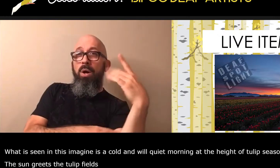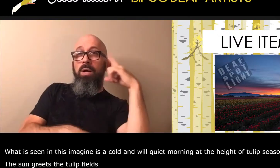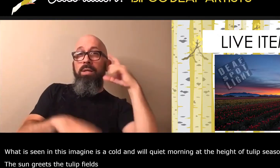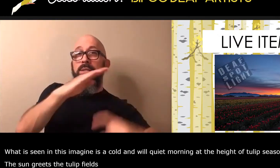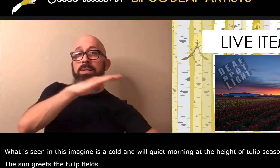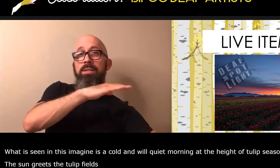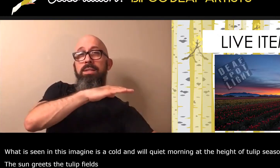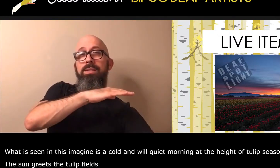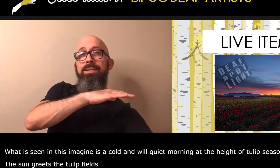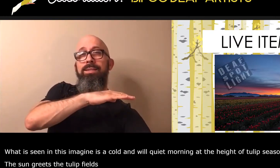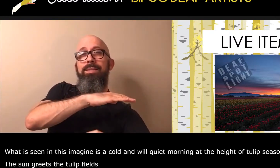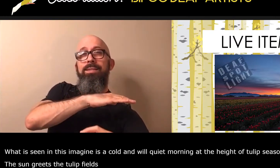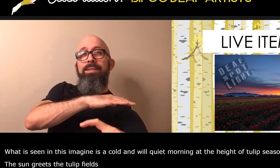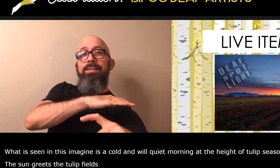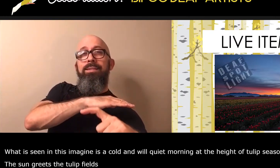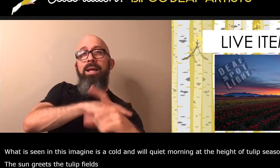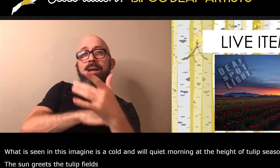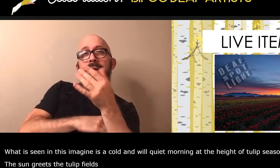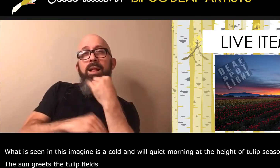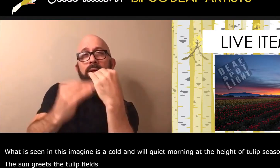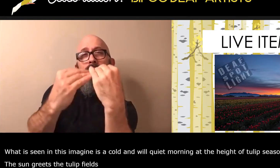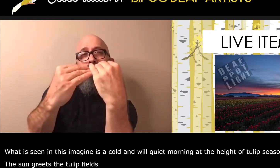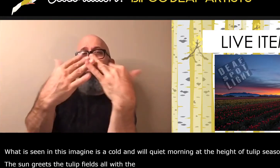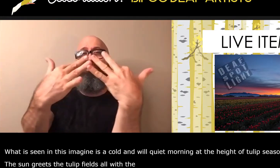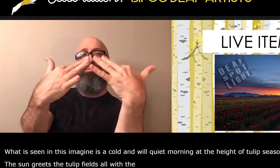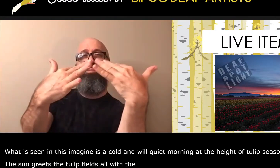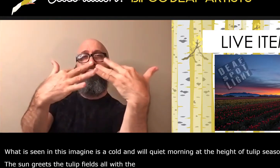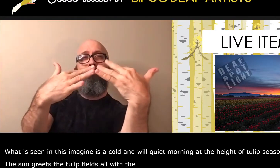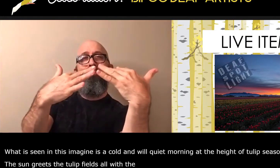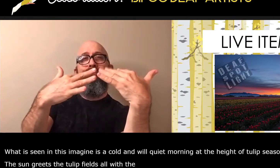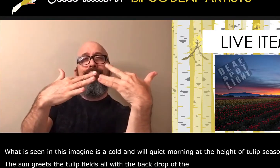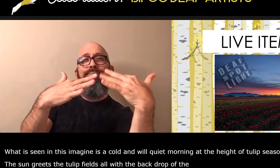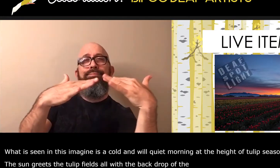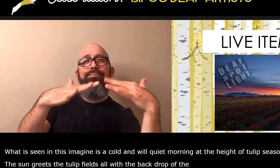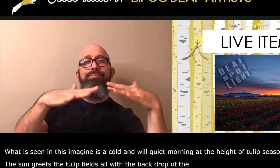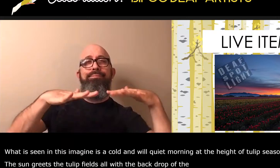over the backdrop of the Cascade Mountains.